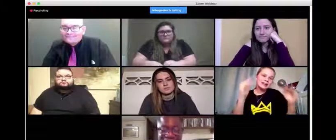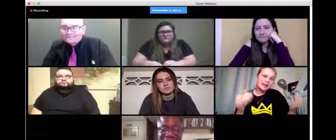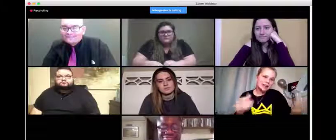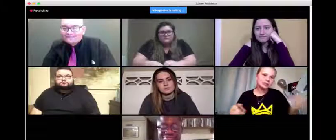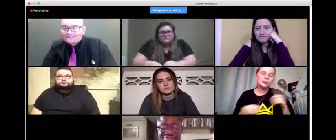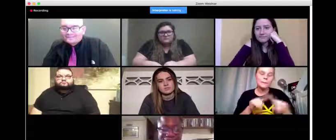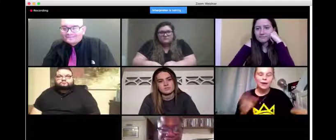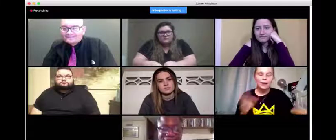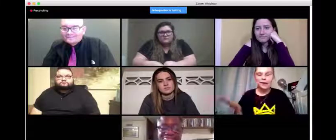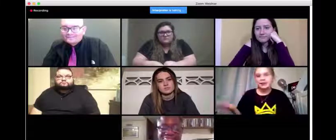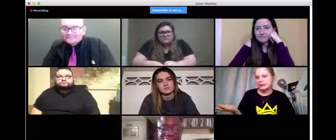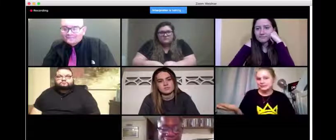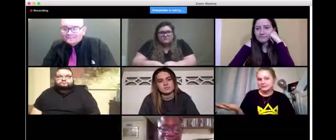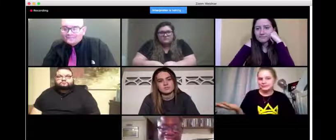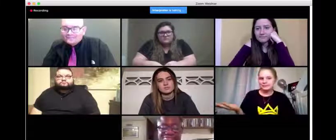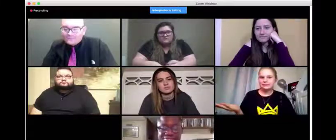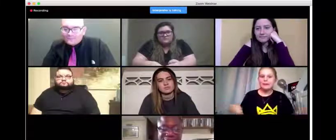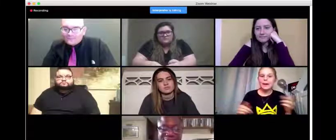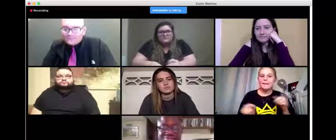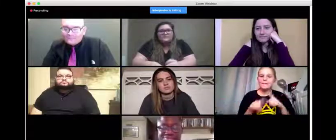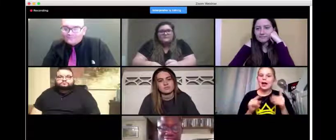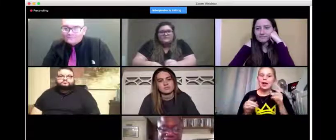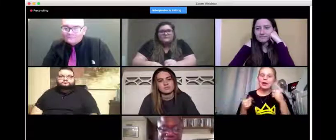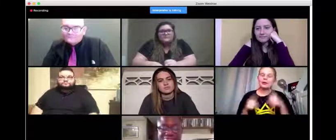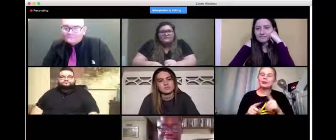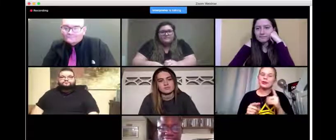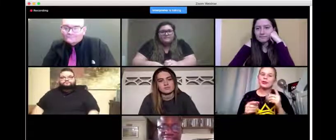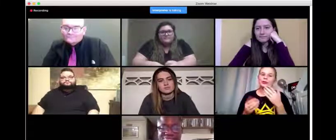with Justin, it's a good start. Taylor?